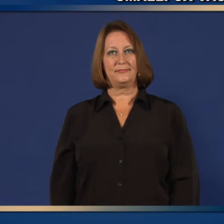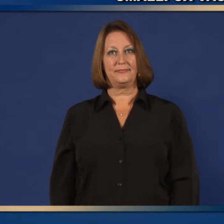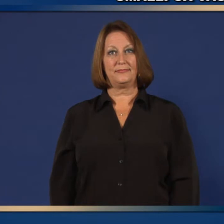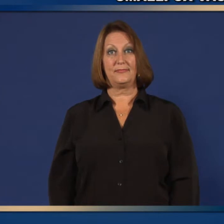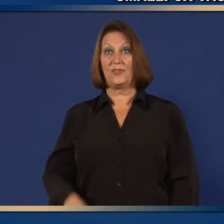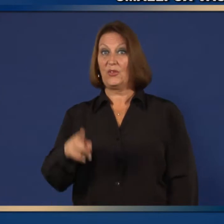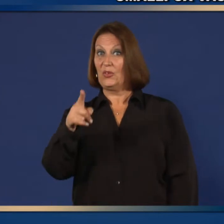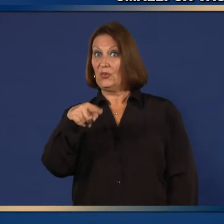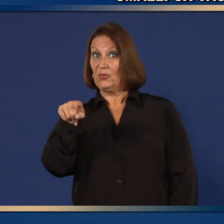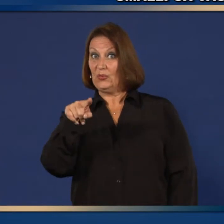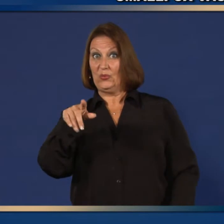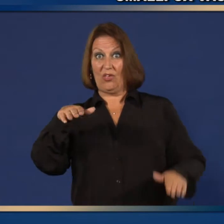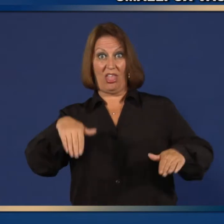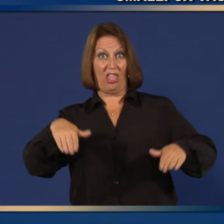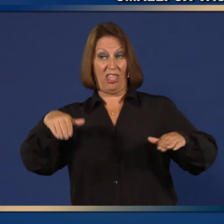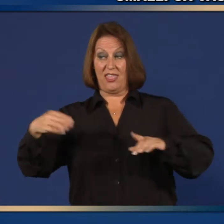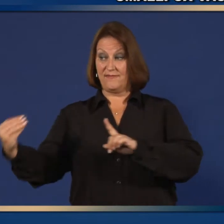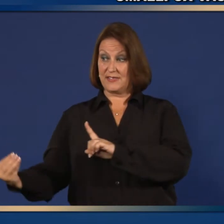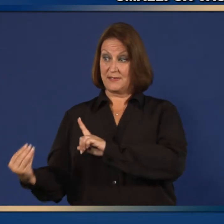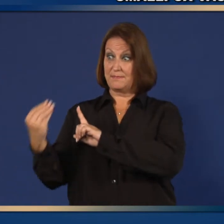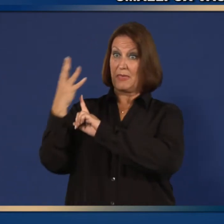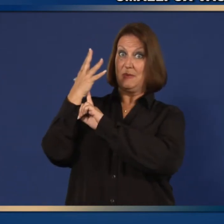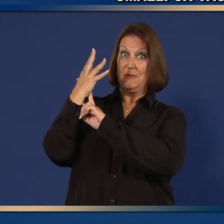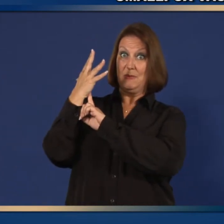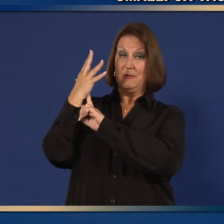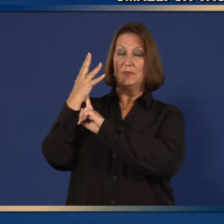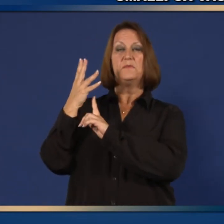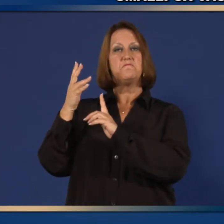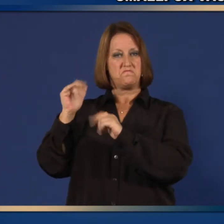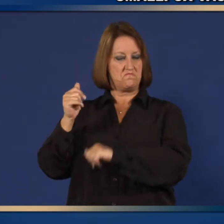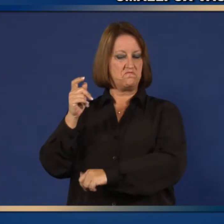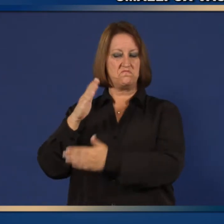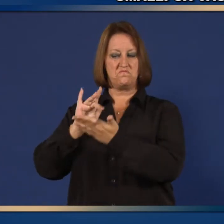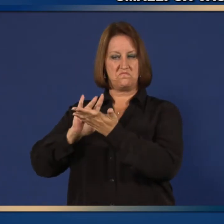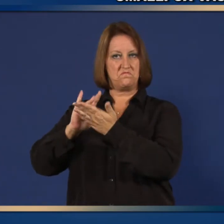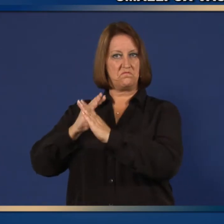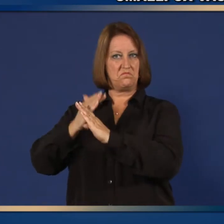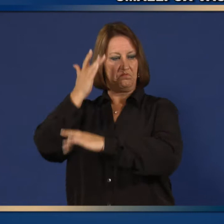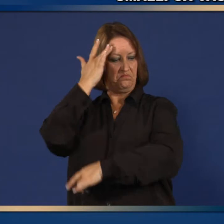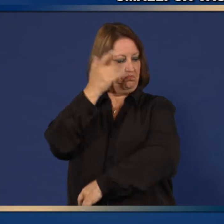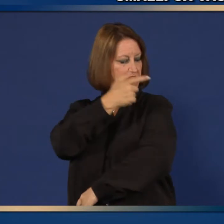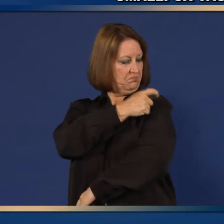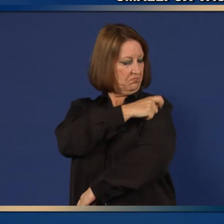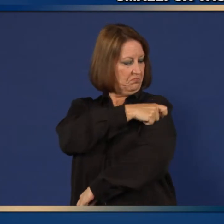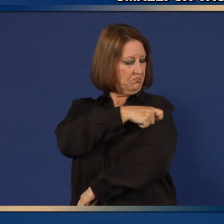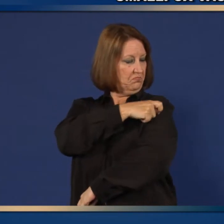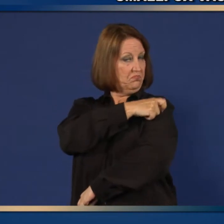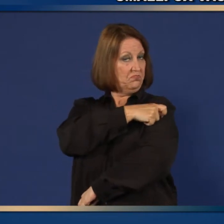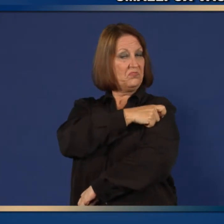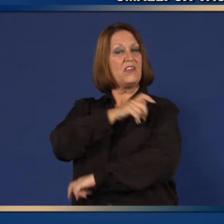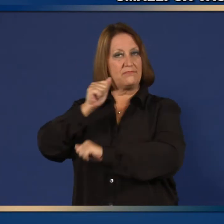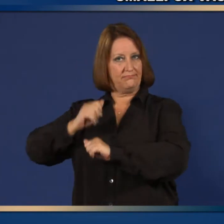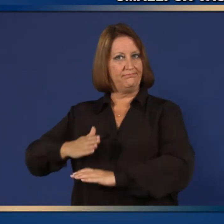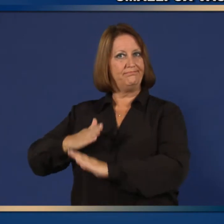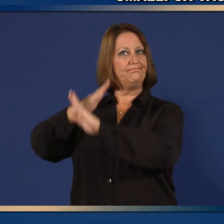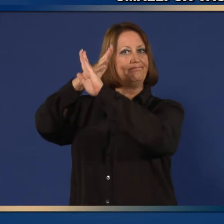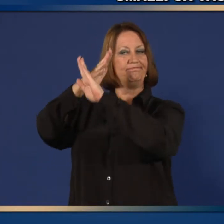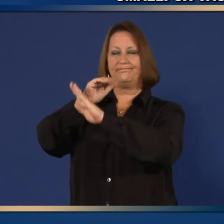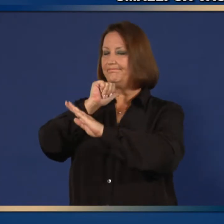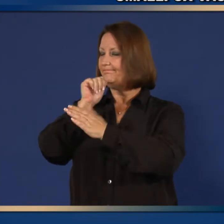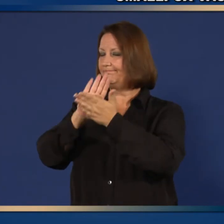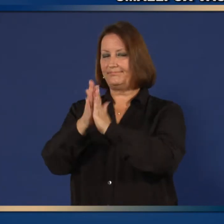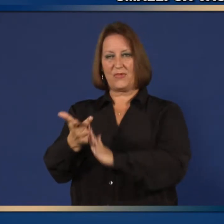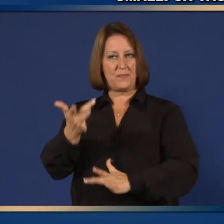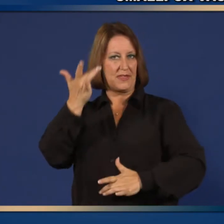Getting the vaccine before exposure will protect most people from smallpox.